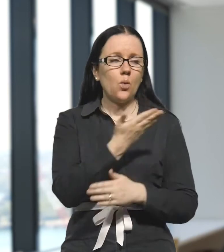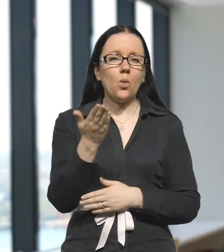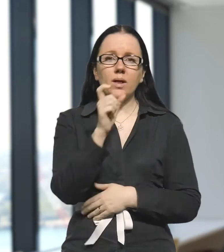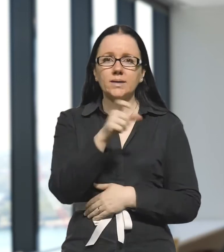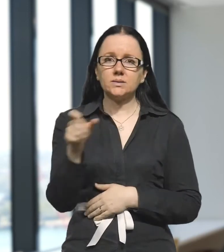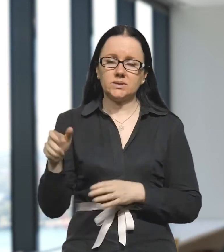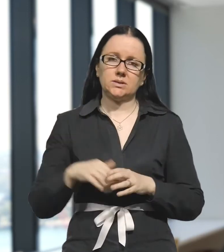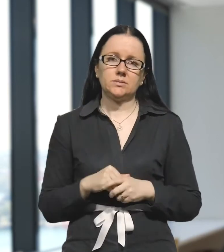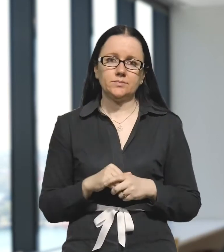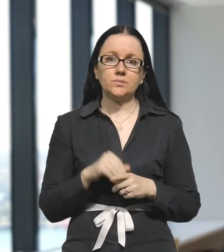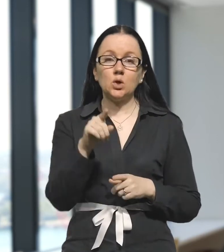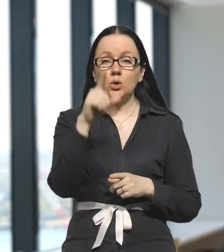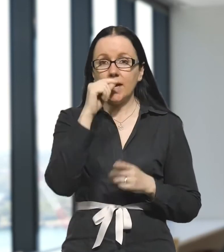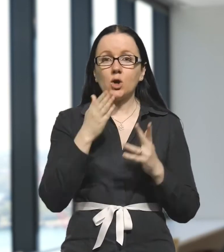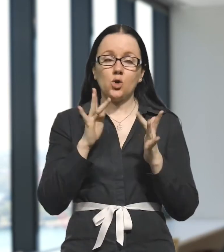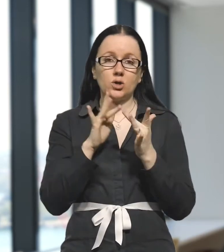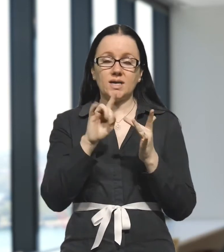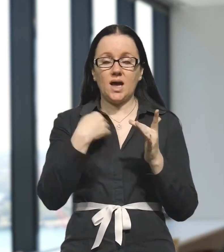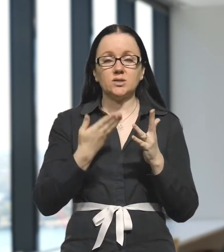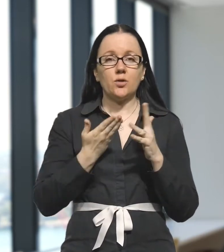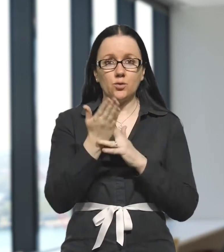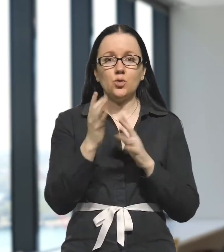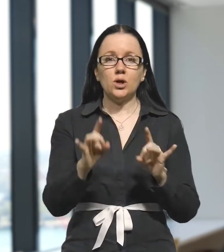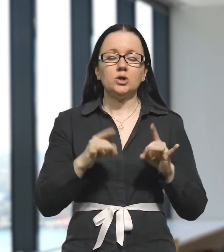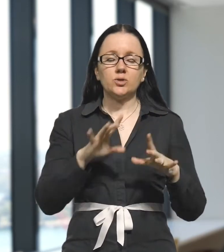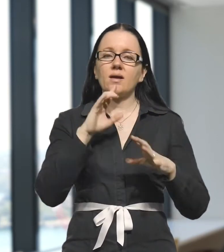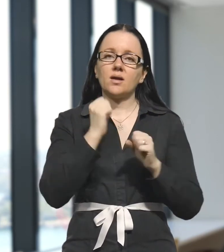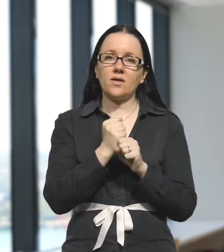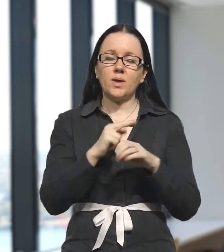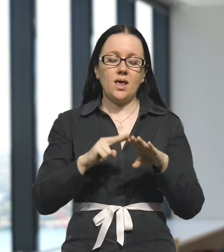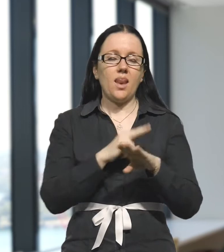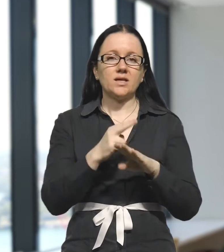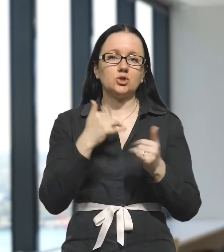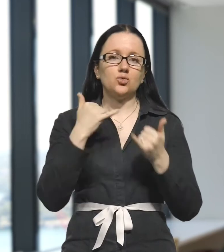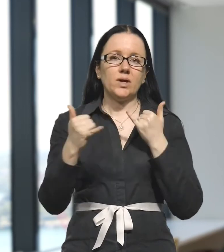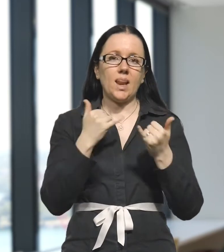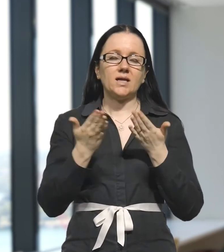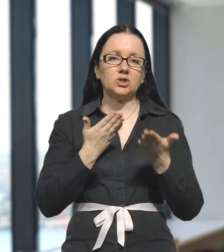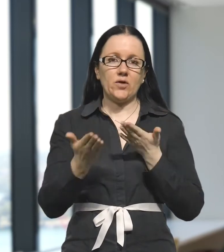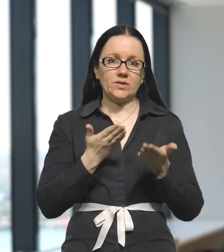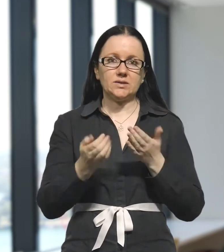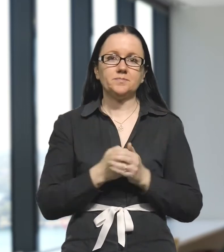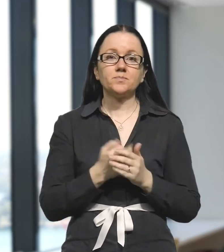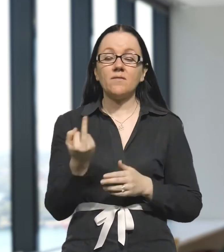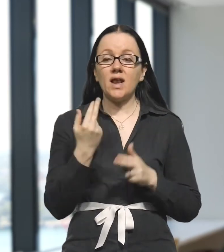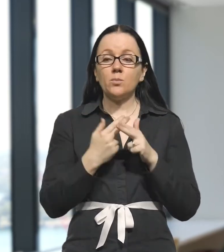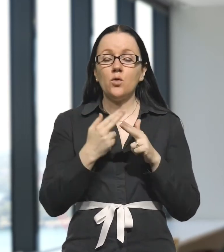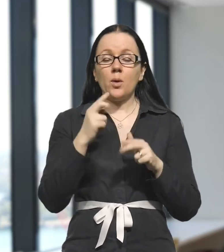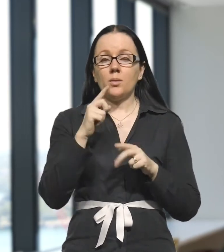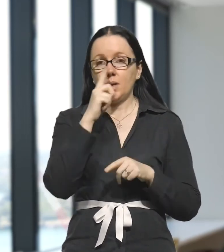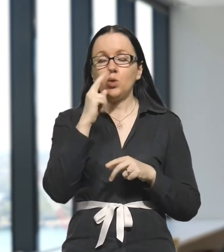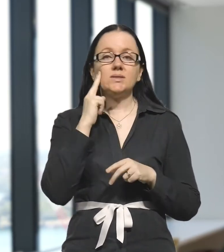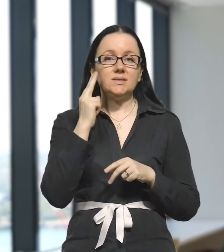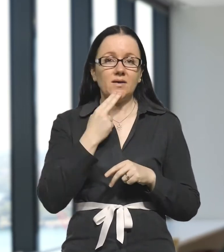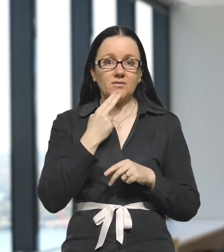customers. You can always contact us through the Australian Government National Relay Service, available for people who are deaf or